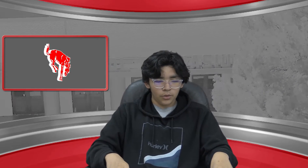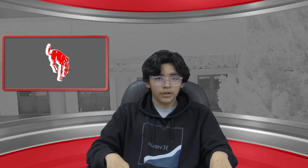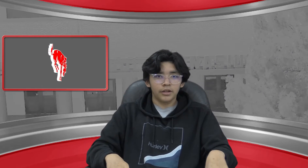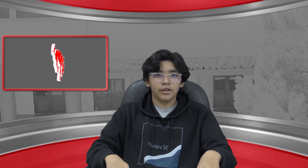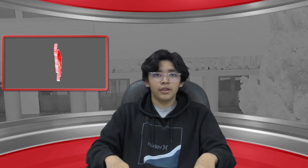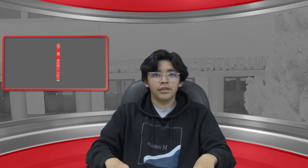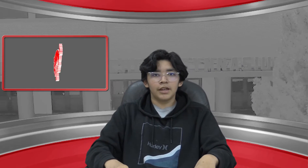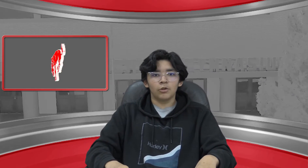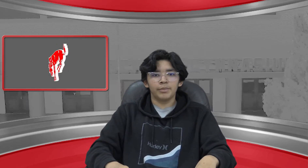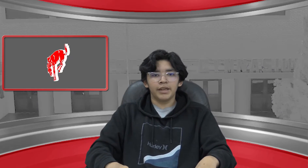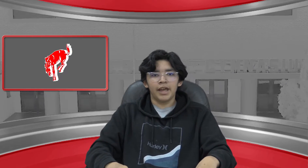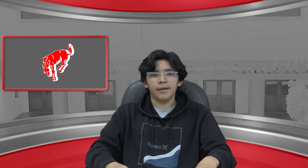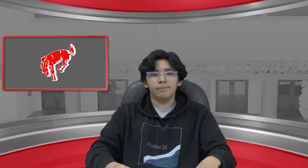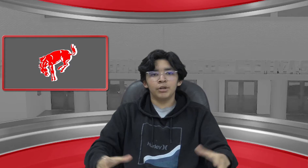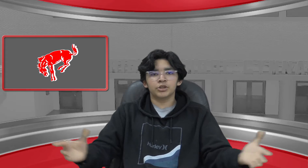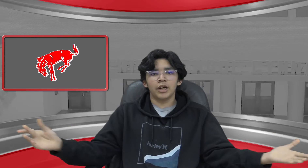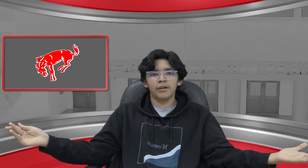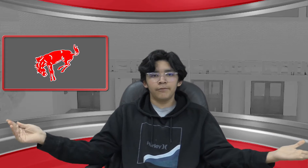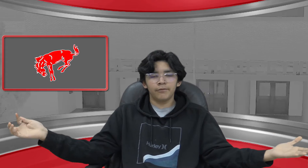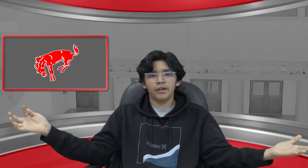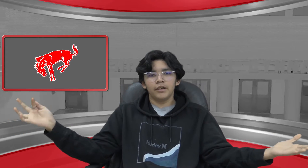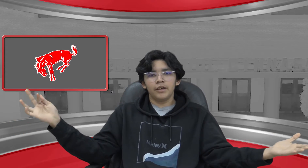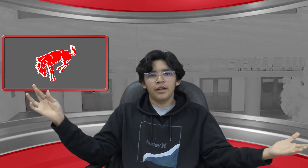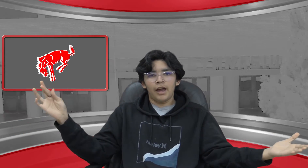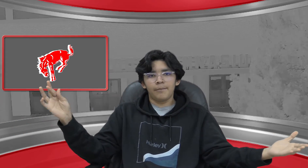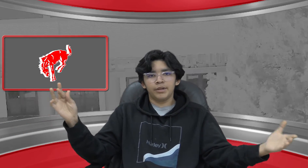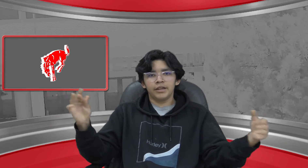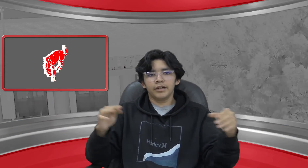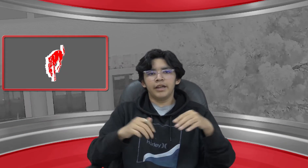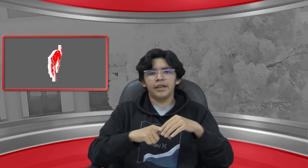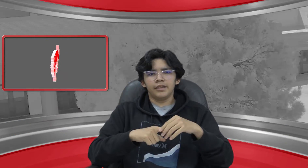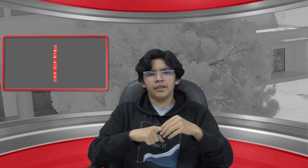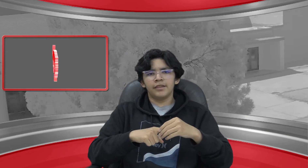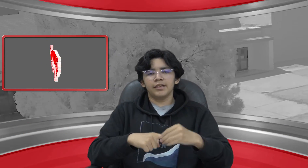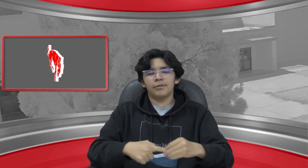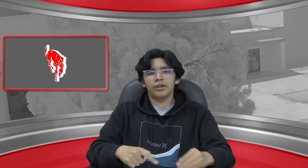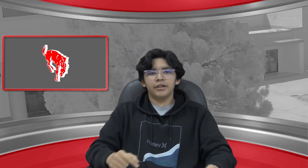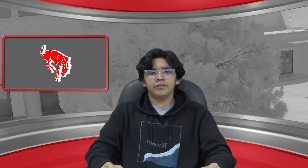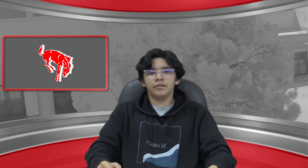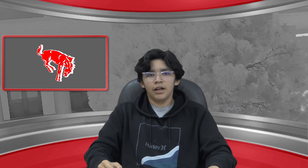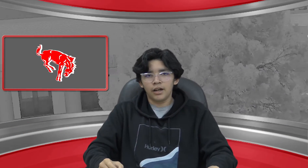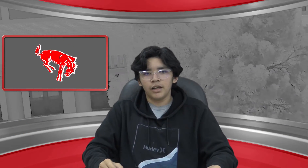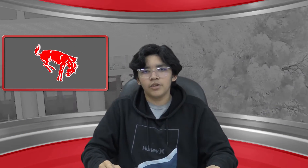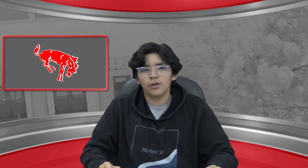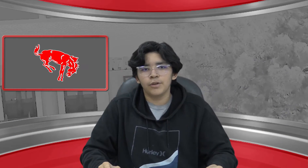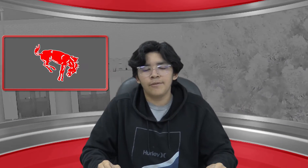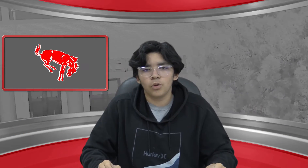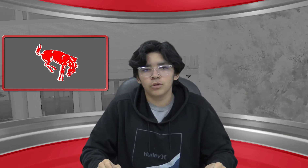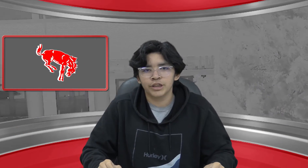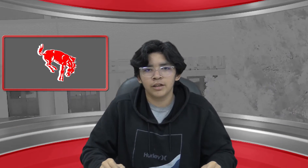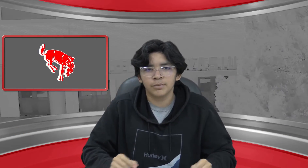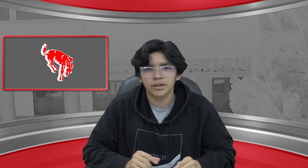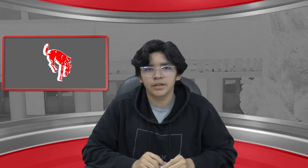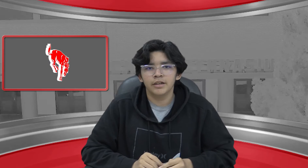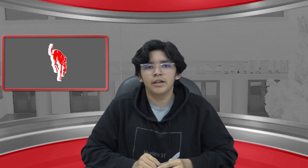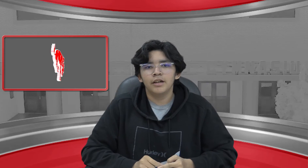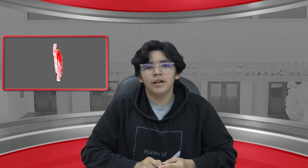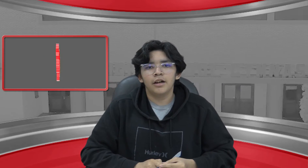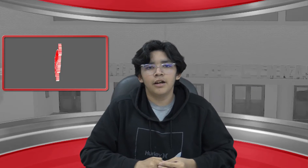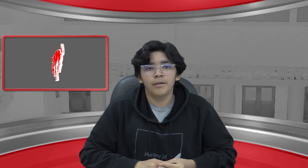Also, there will be a book drive happening in the library. So if you have an old child